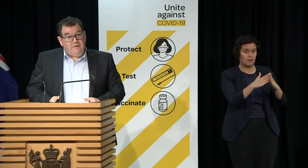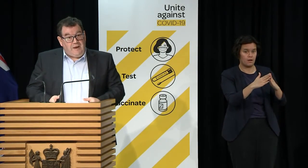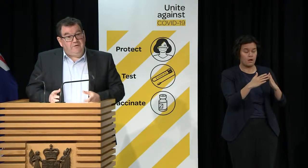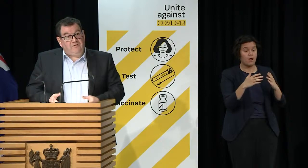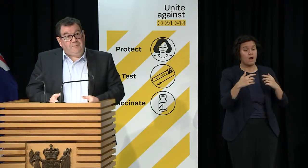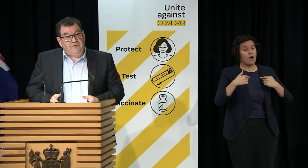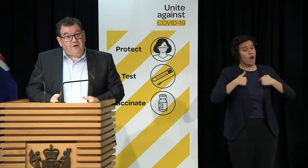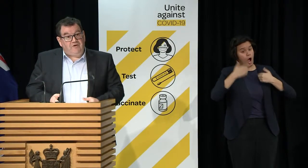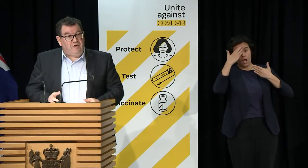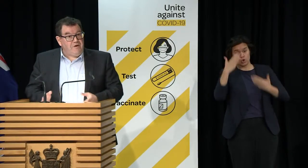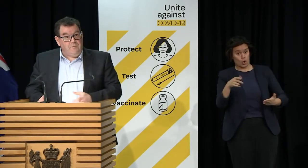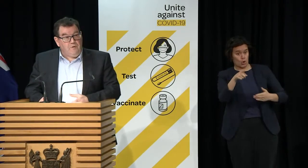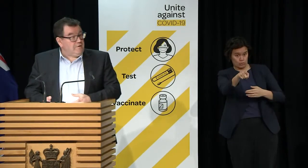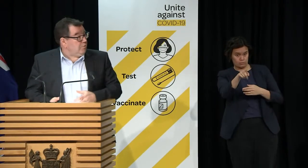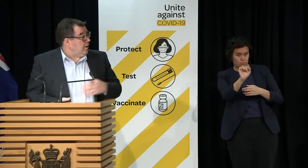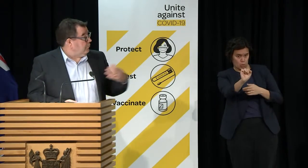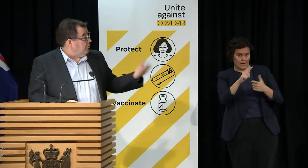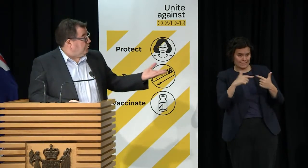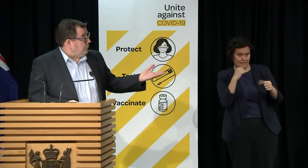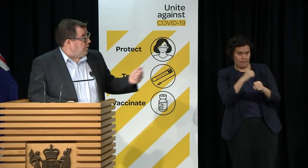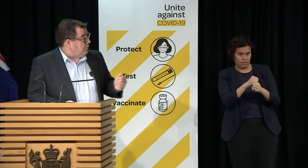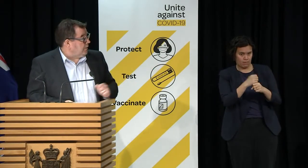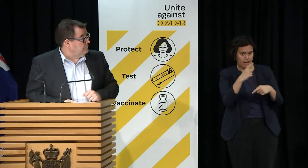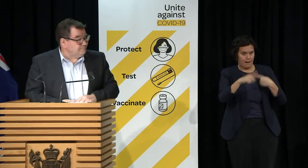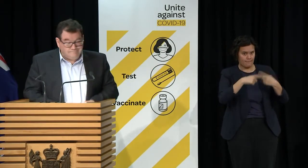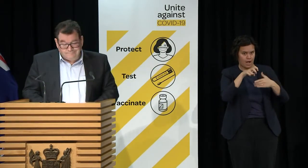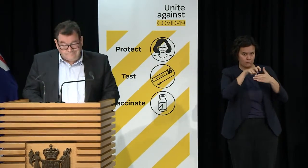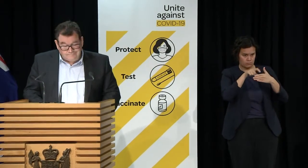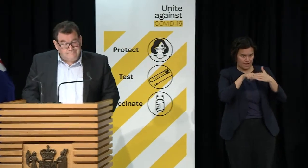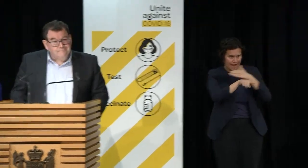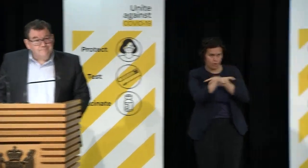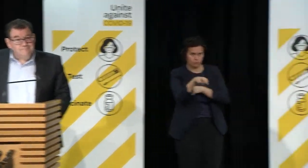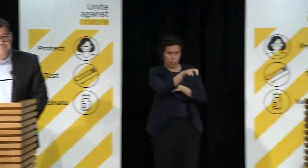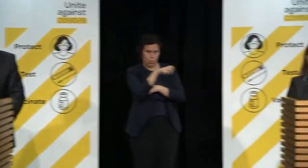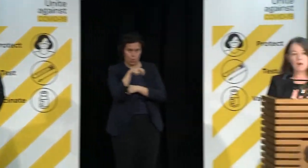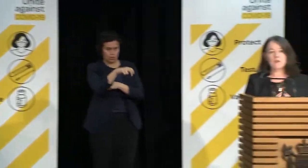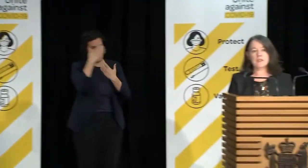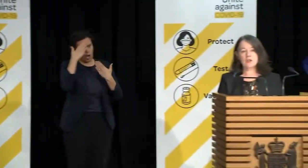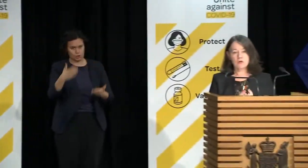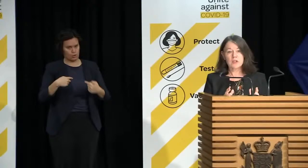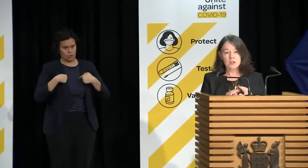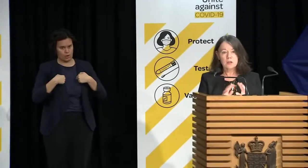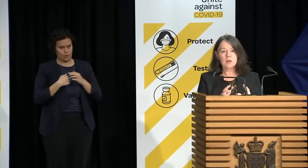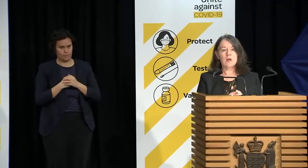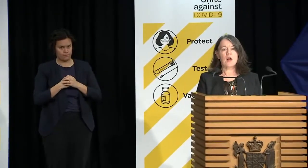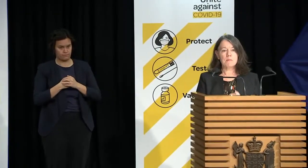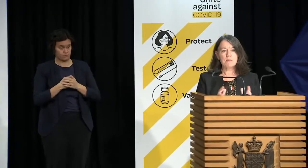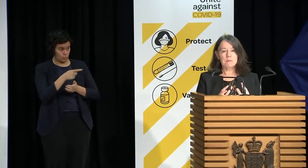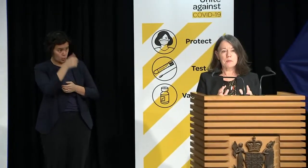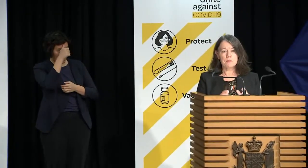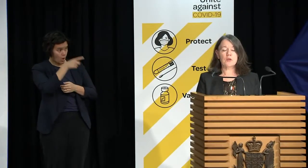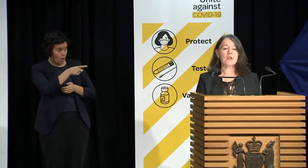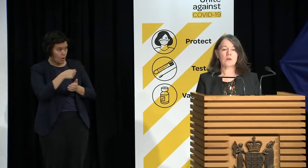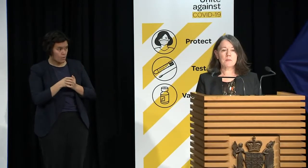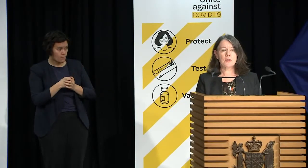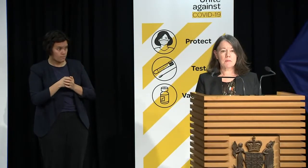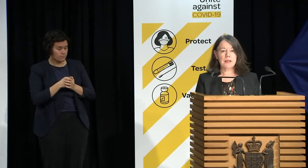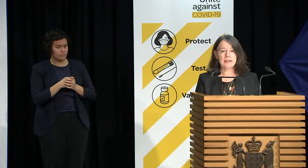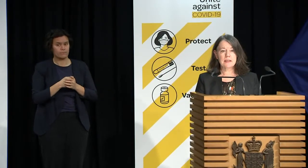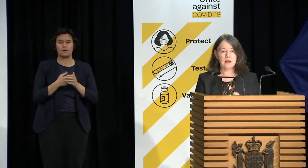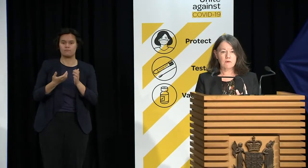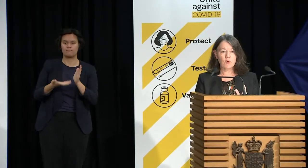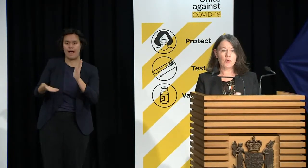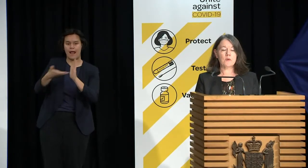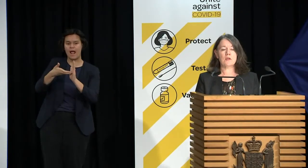given that dispensation then moving around. But Dr. No, McElnay? I don't. I'm not aware of any either, and there are very strict protocols put